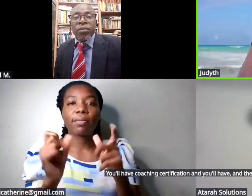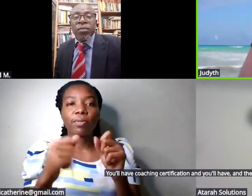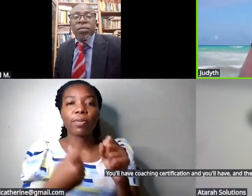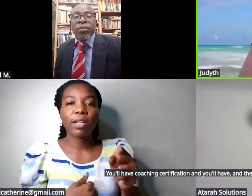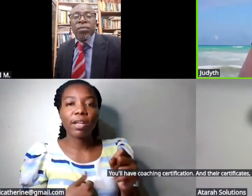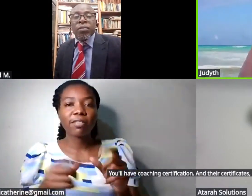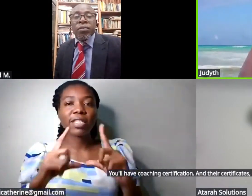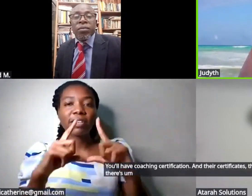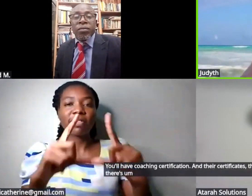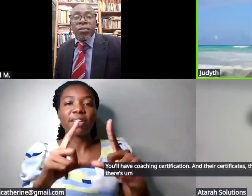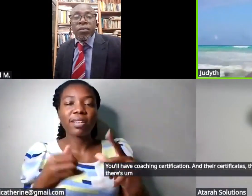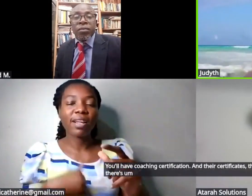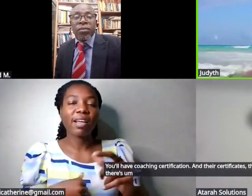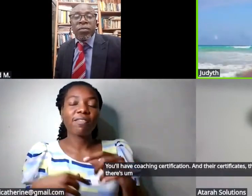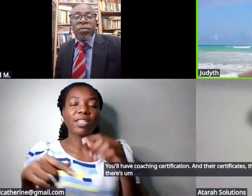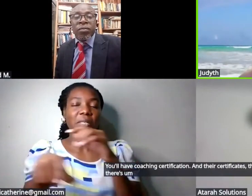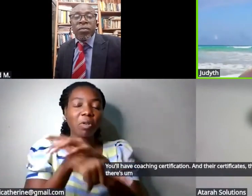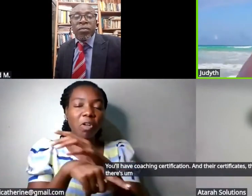there's